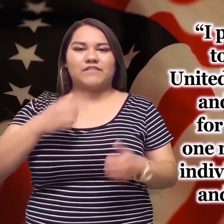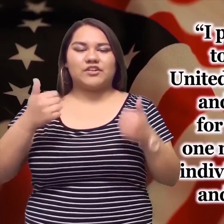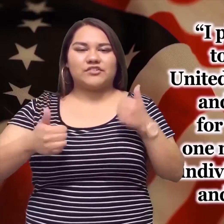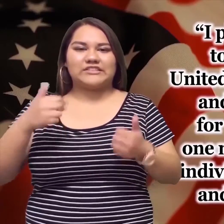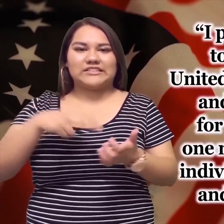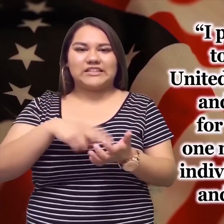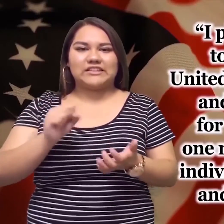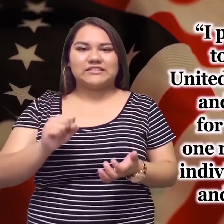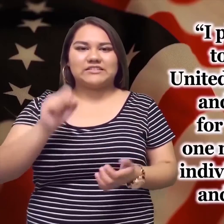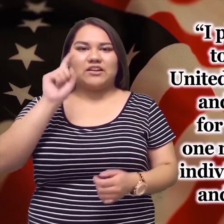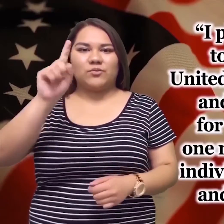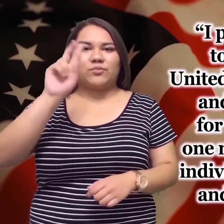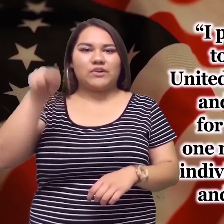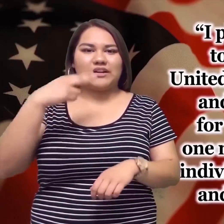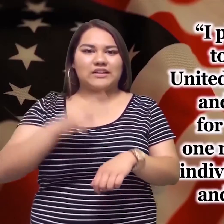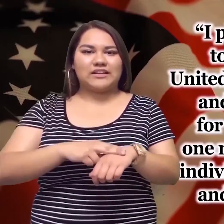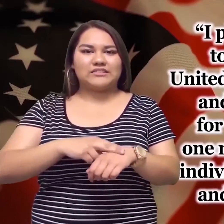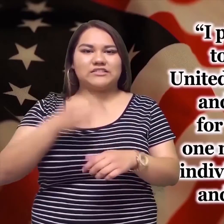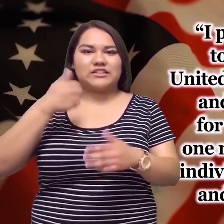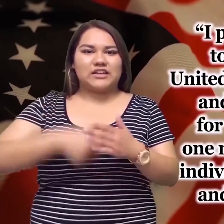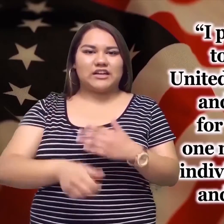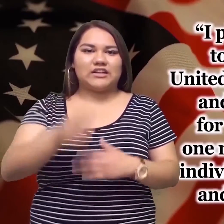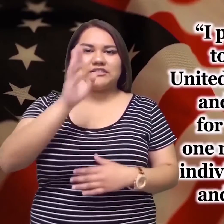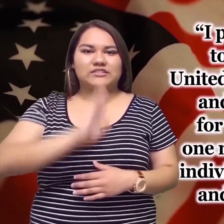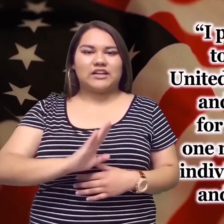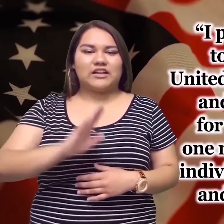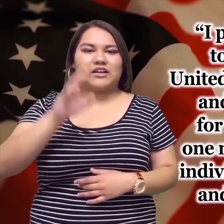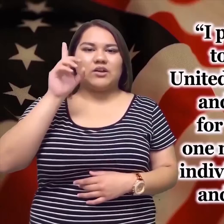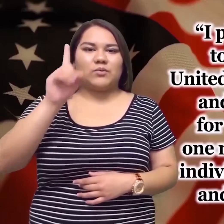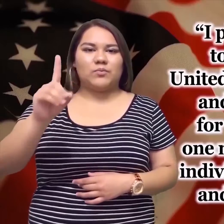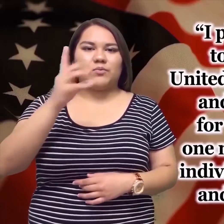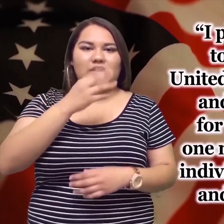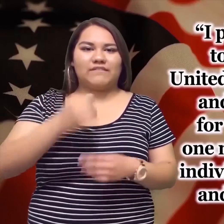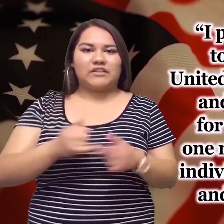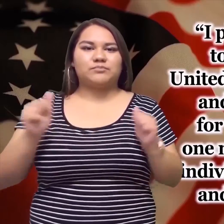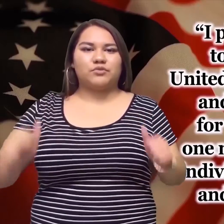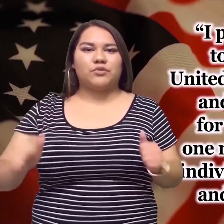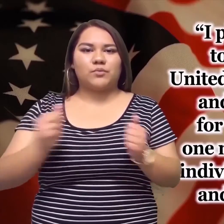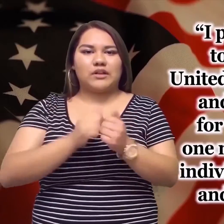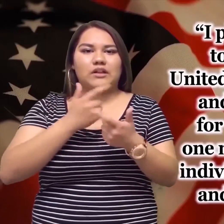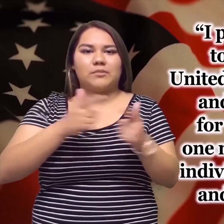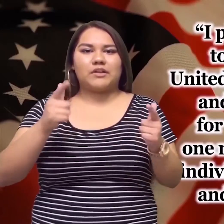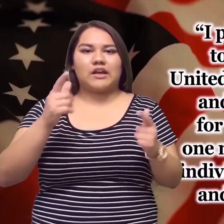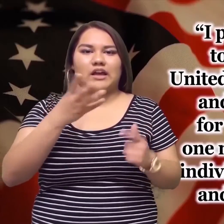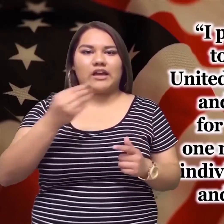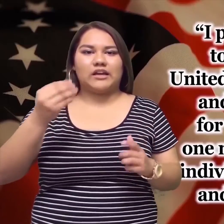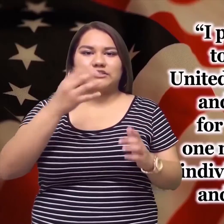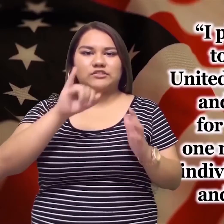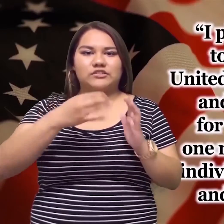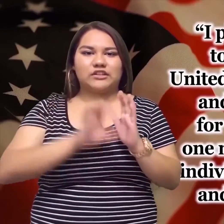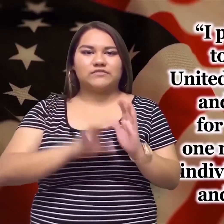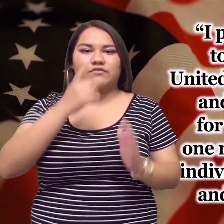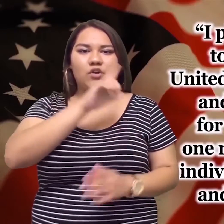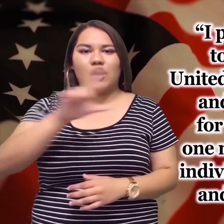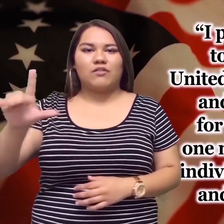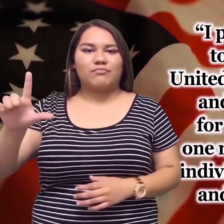for which it stands, one nation, under God, indivisible, with liberty and justice for all.